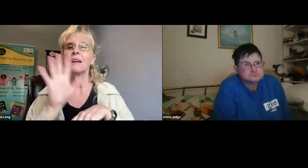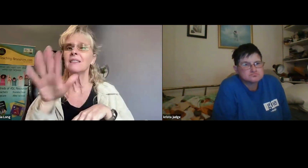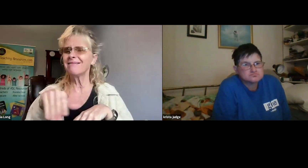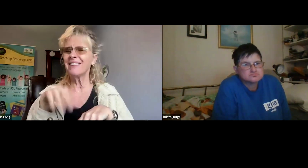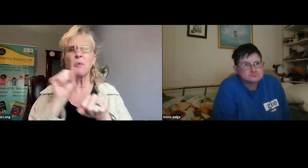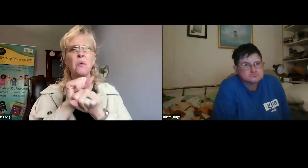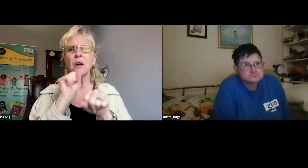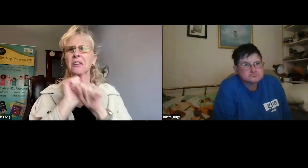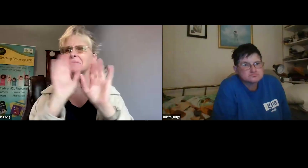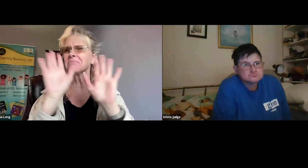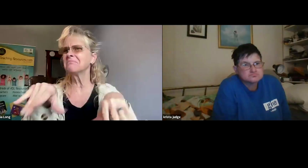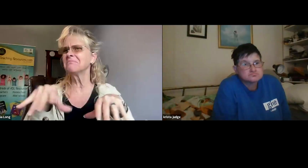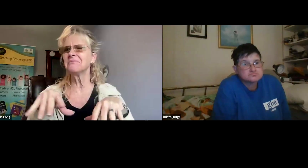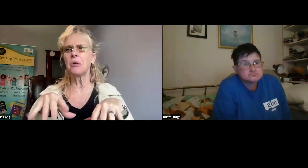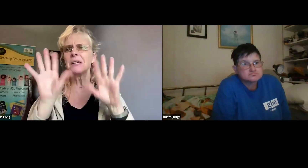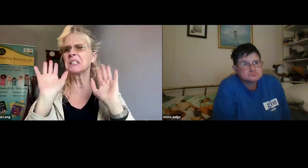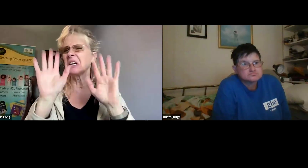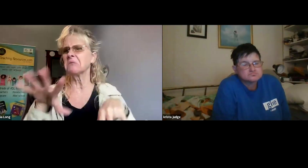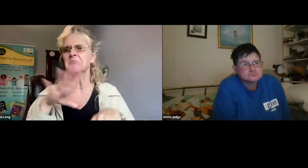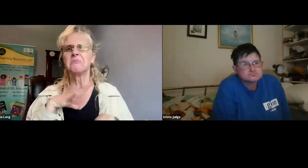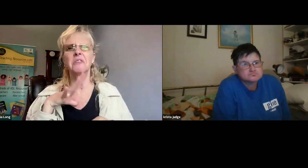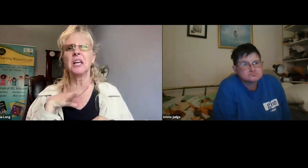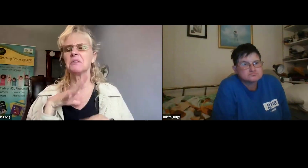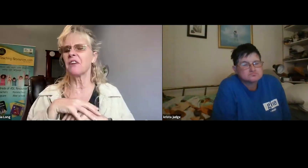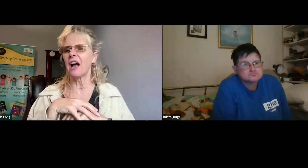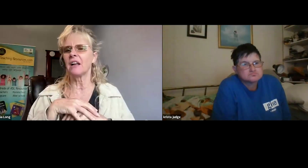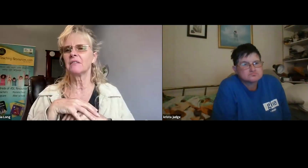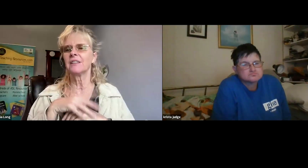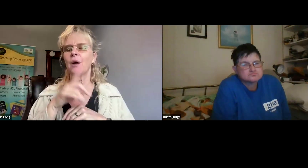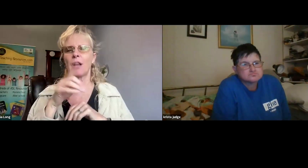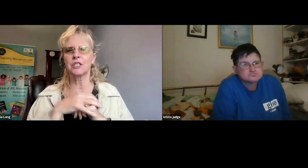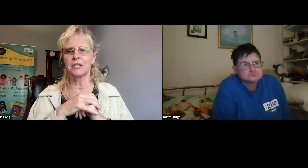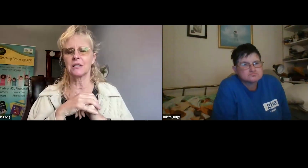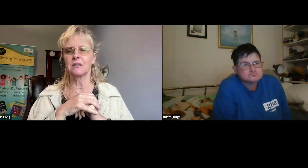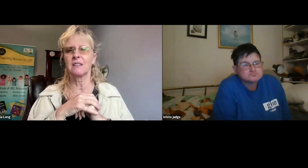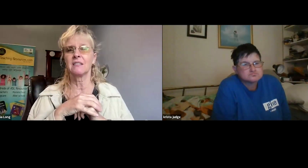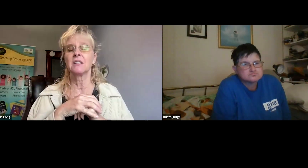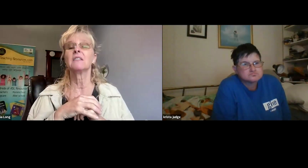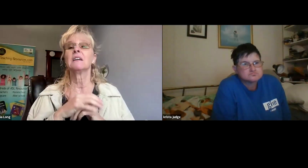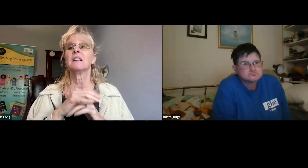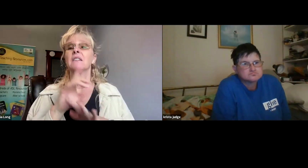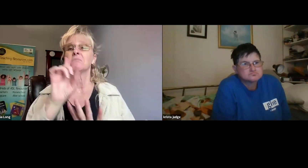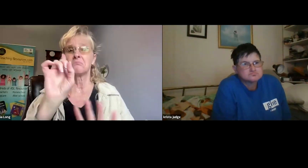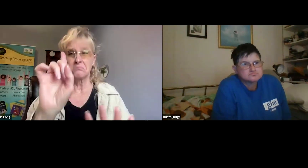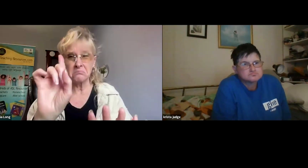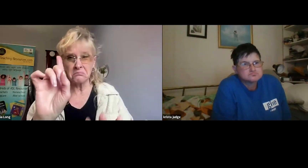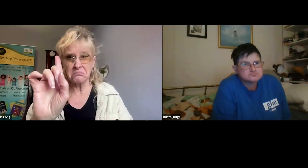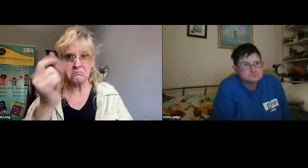see, work, no big deal. It was fine. Now watch this.